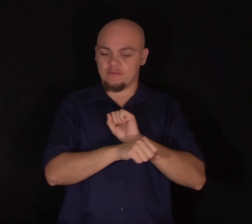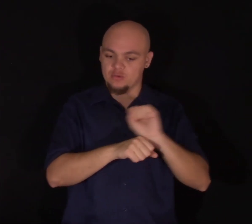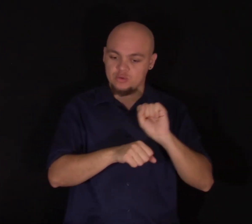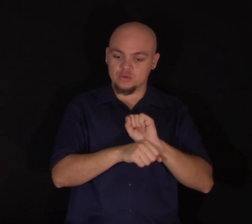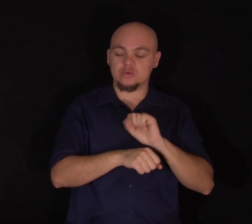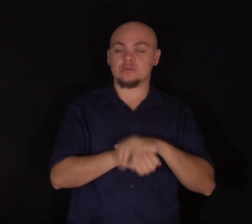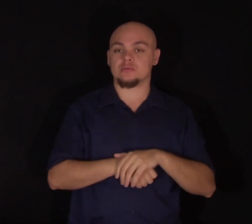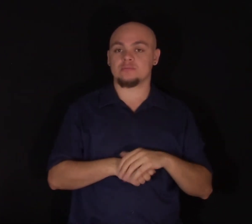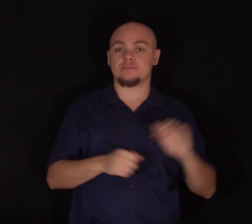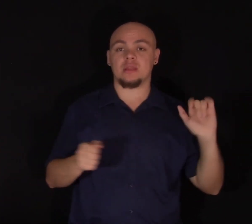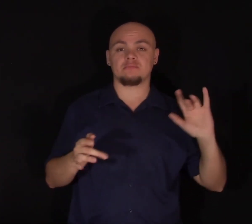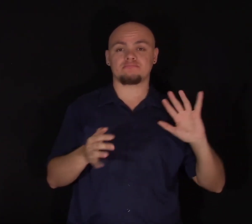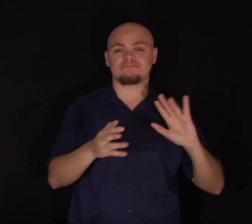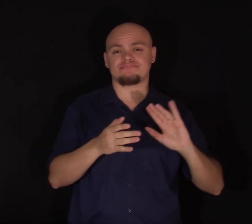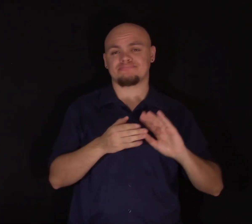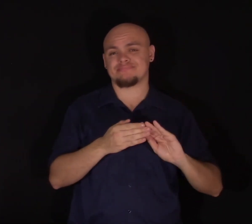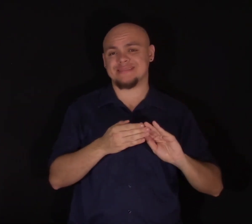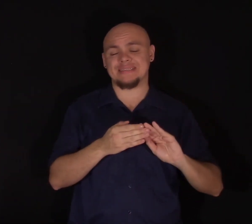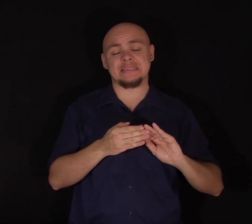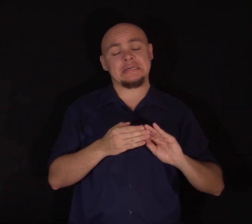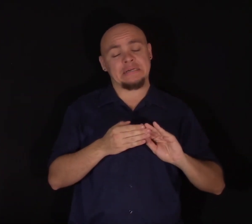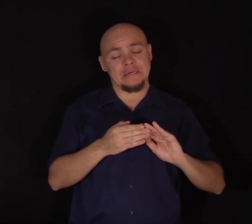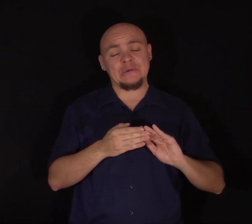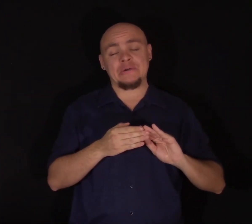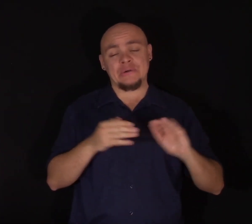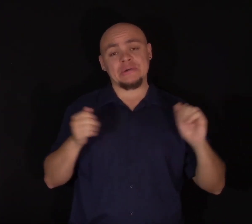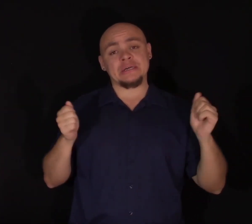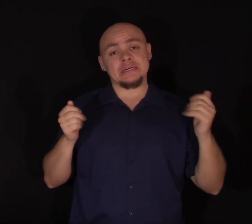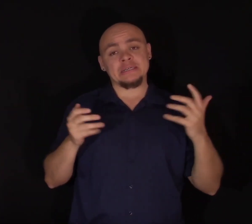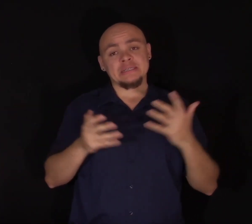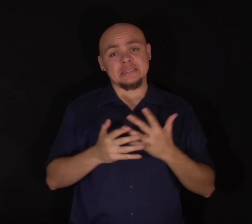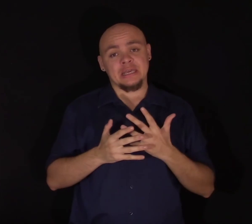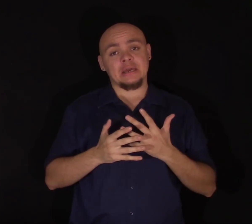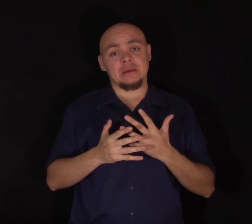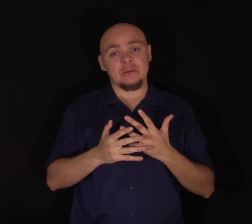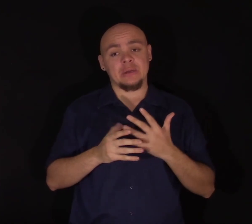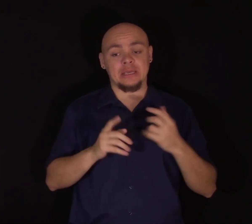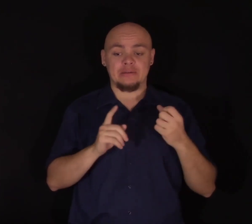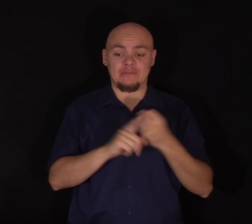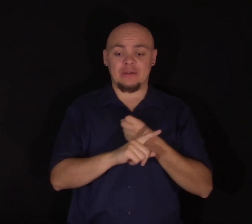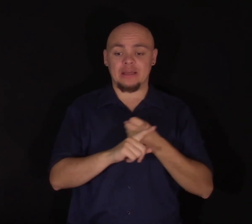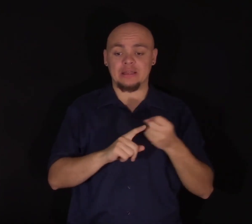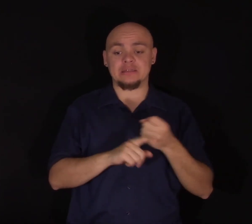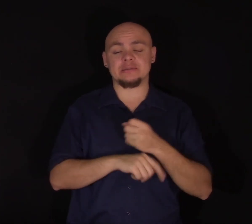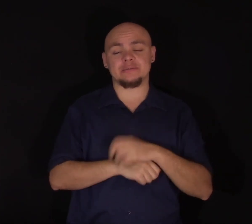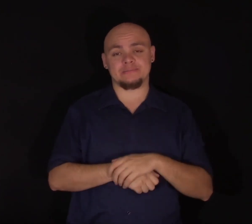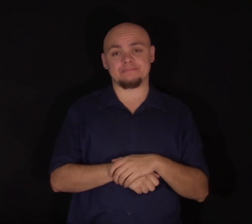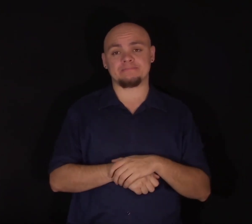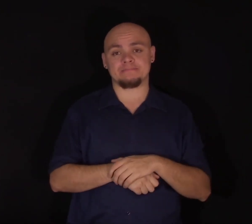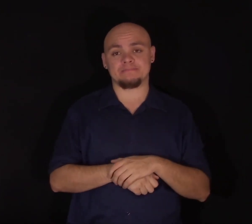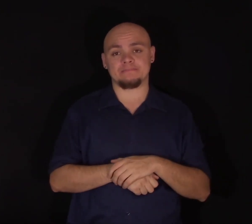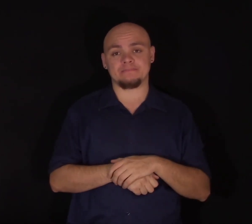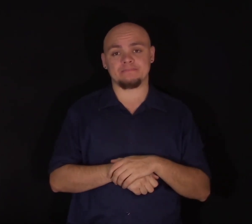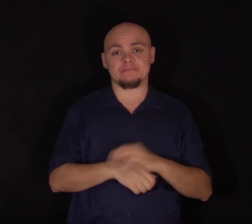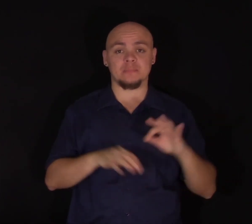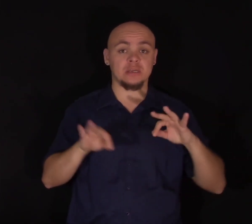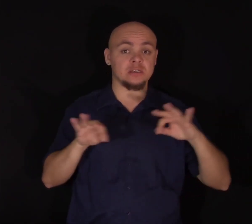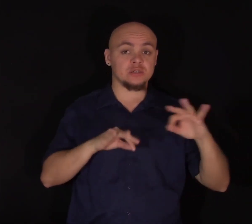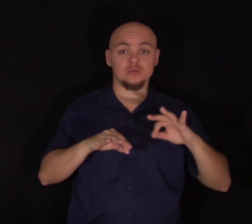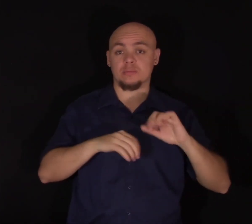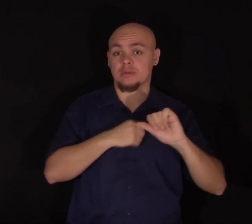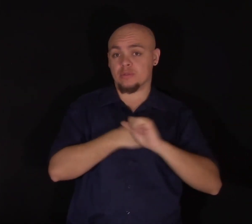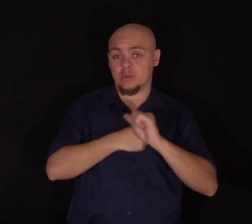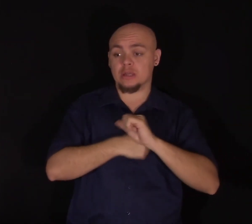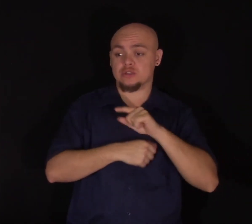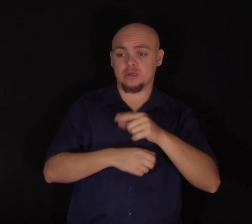Things culminated with some really scary and harmful violence. Descriptive threats of things that she said she